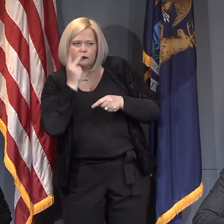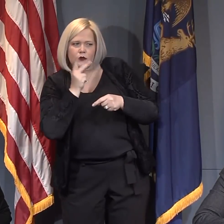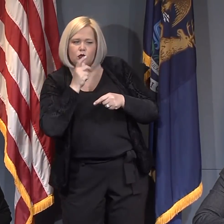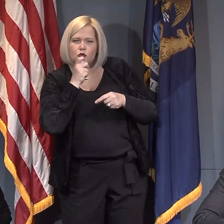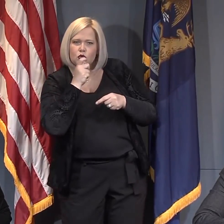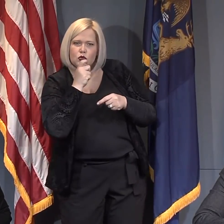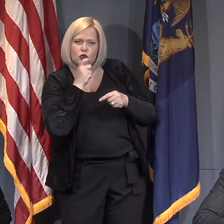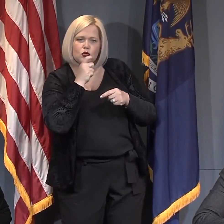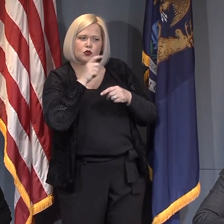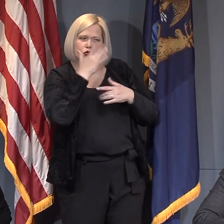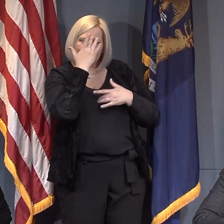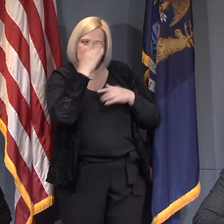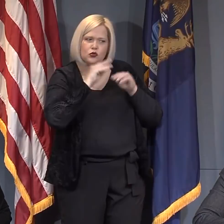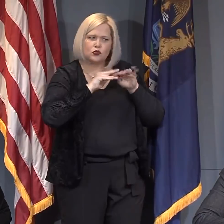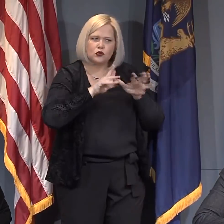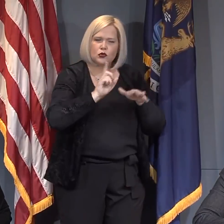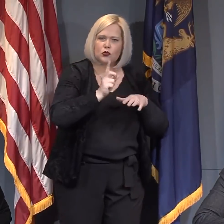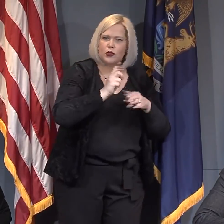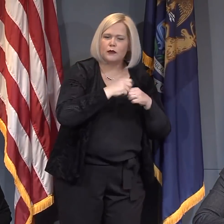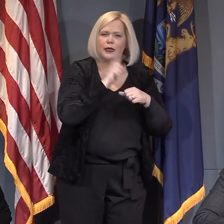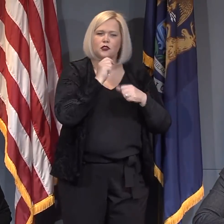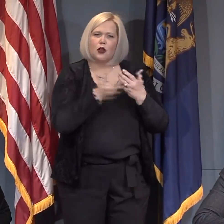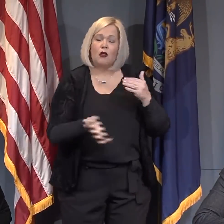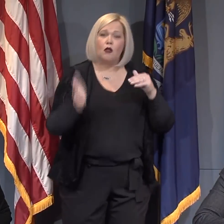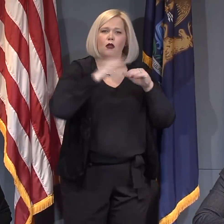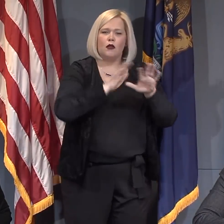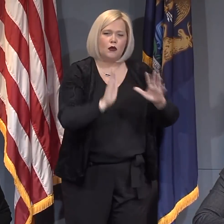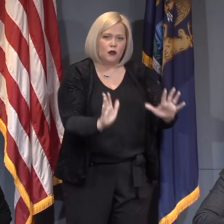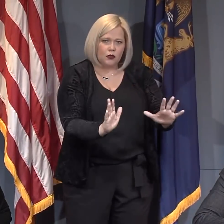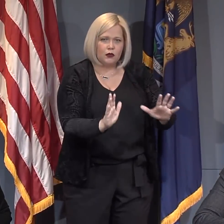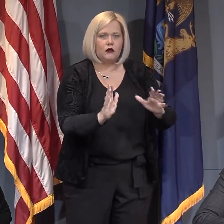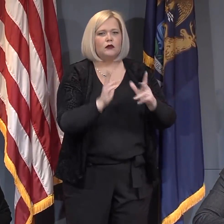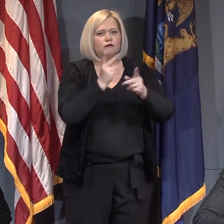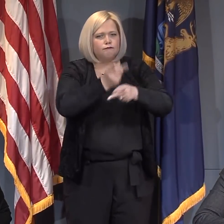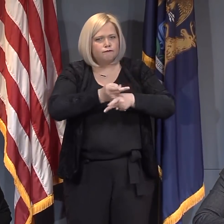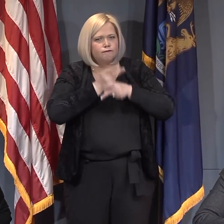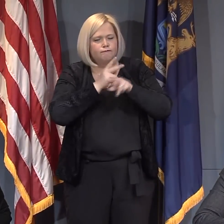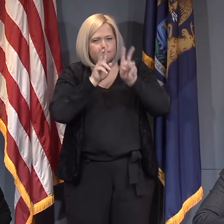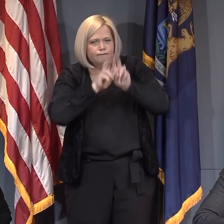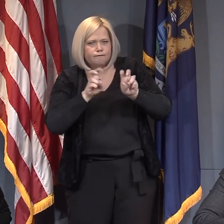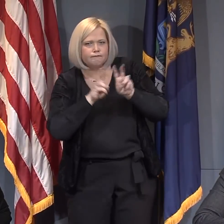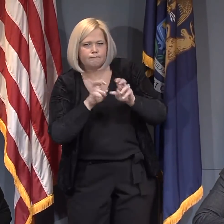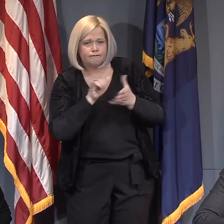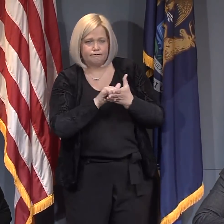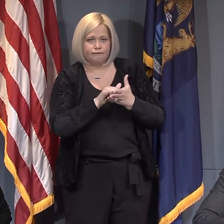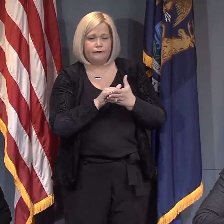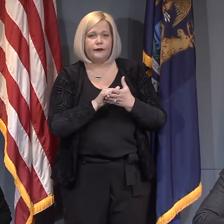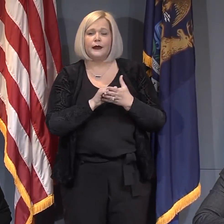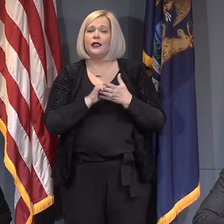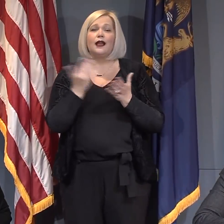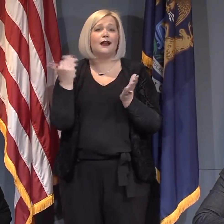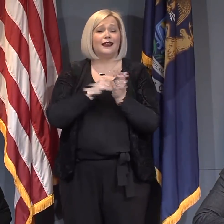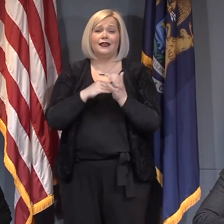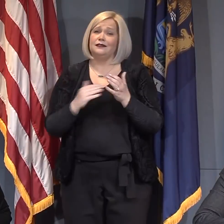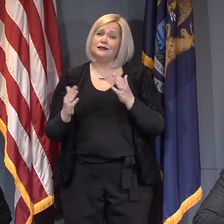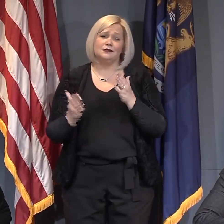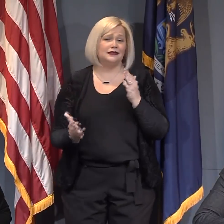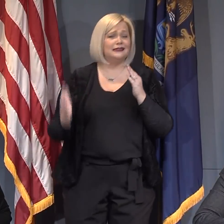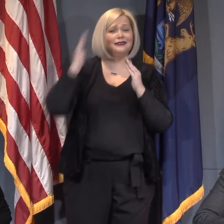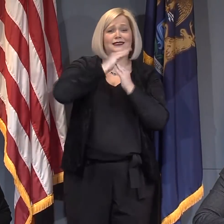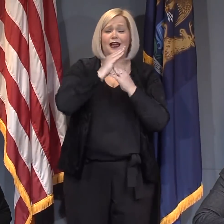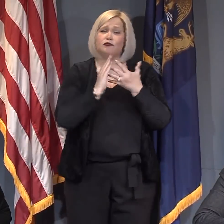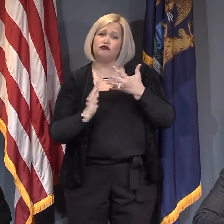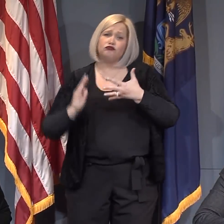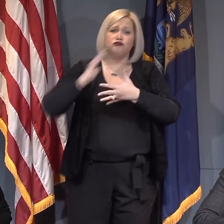lifting social distancing measures and what that means for the spread of COVID-19. Our number one priority here is